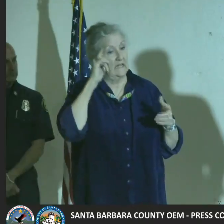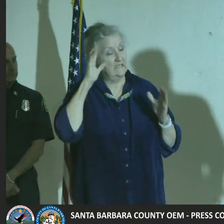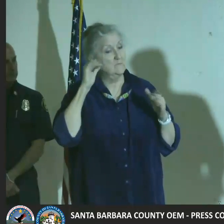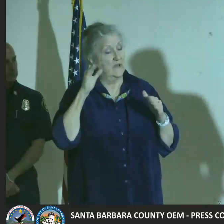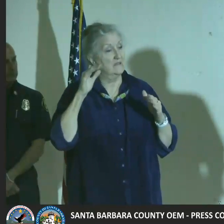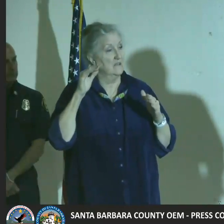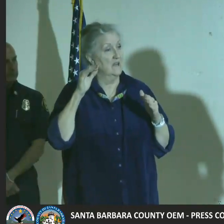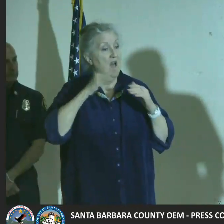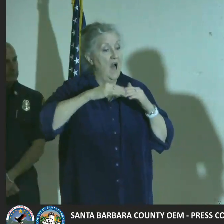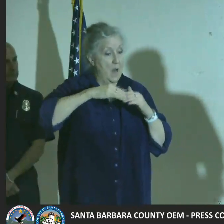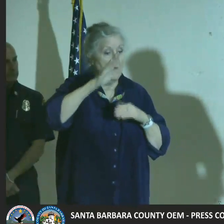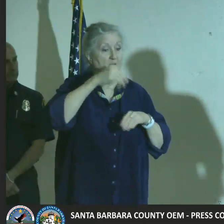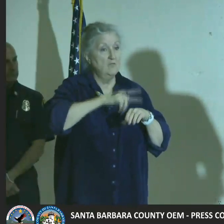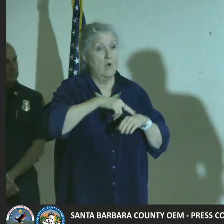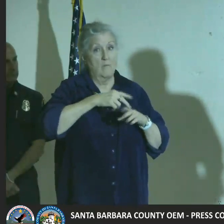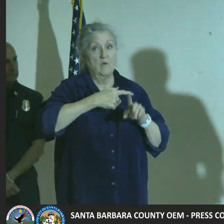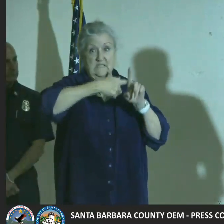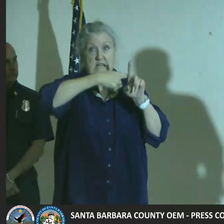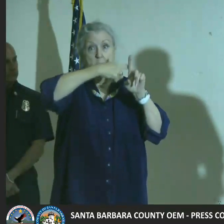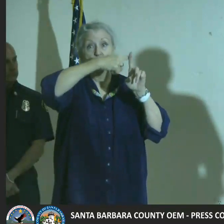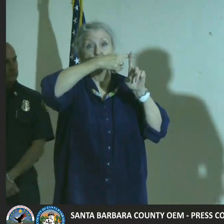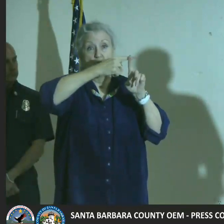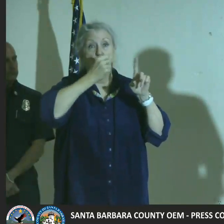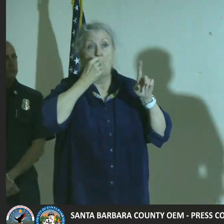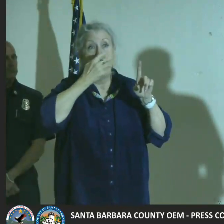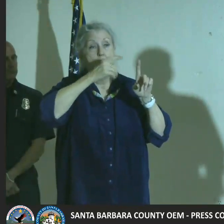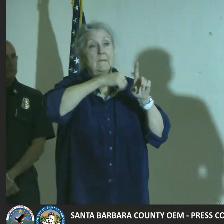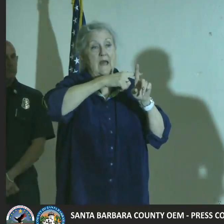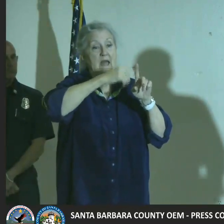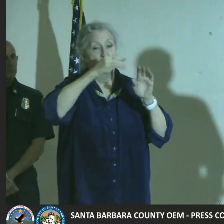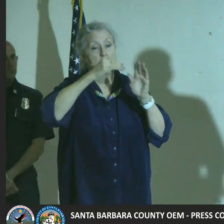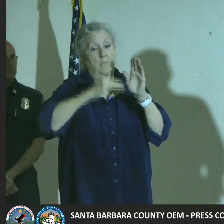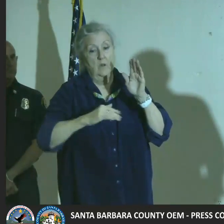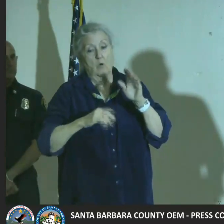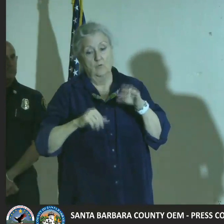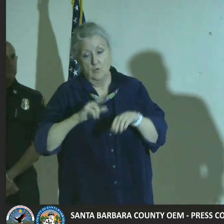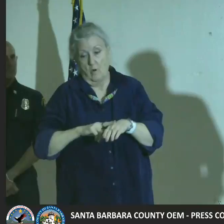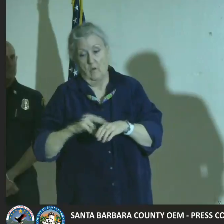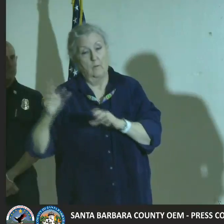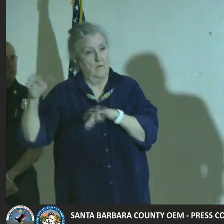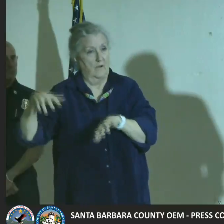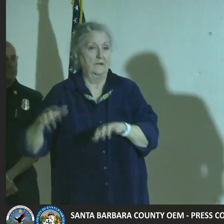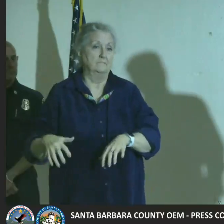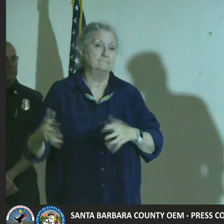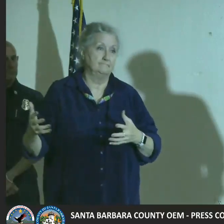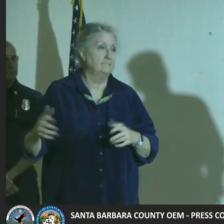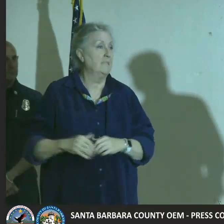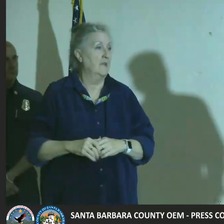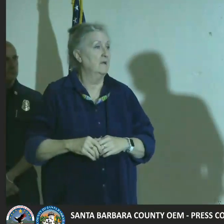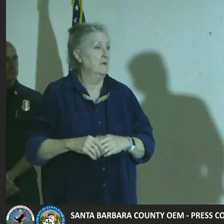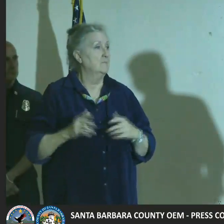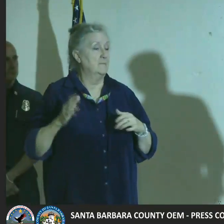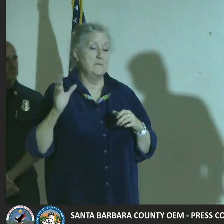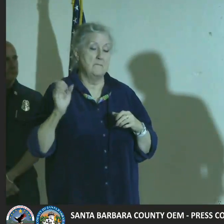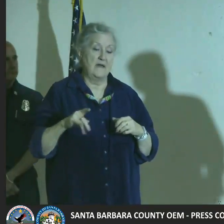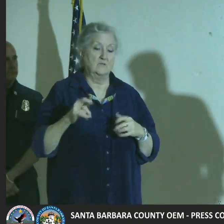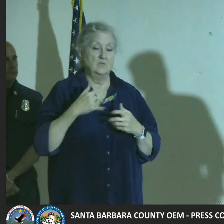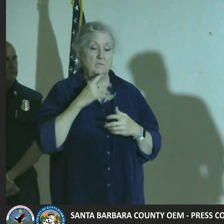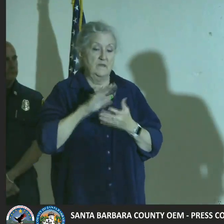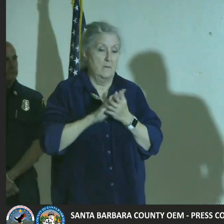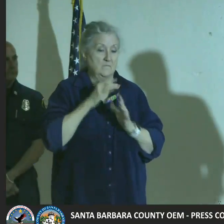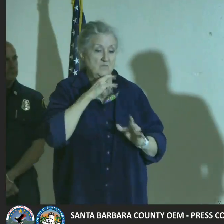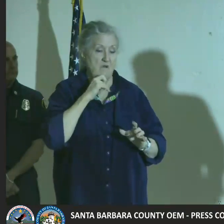expecting above normal temperatures for the area and below normal precipitation. So maybe a little bit of a chance to dry